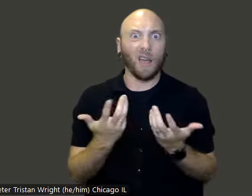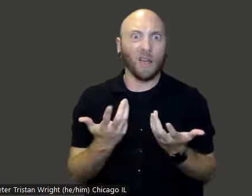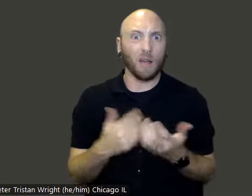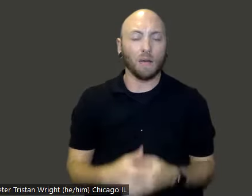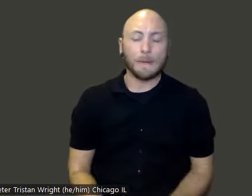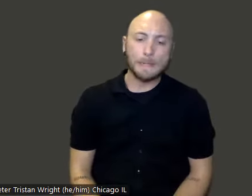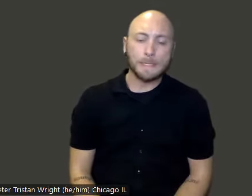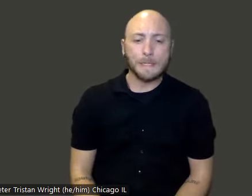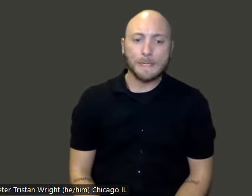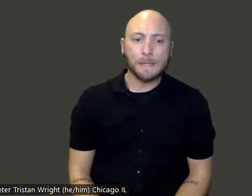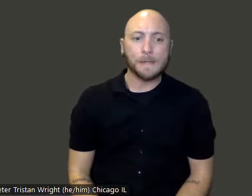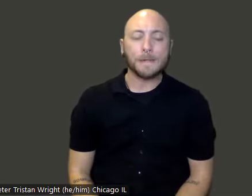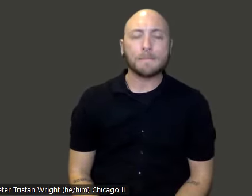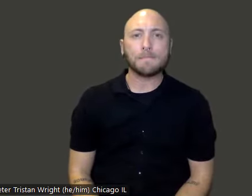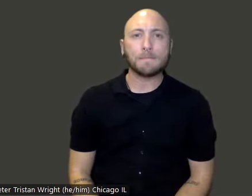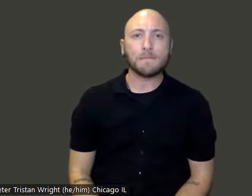So